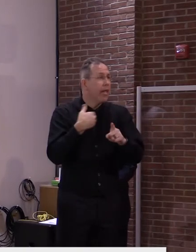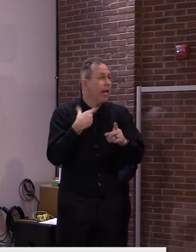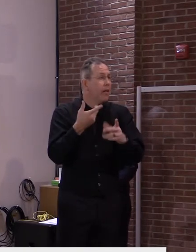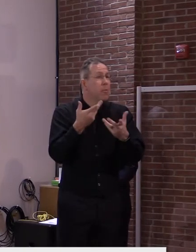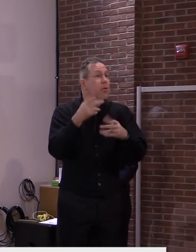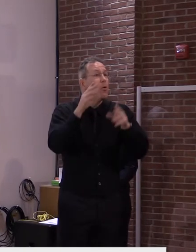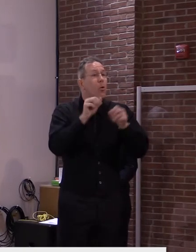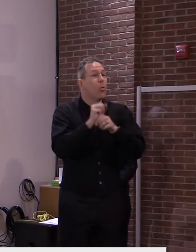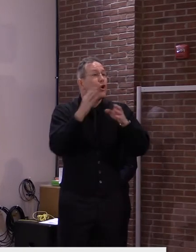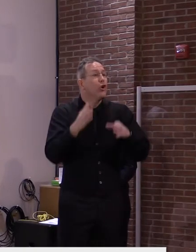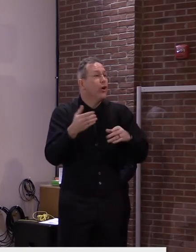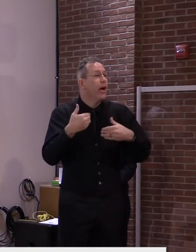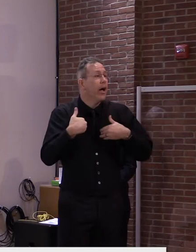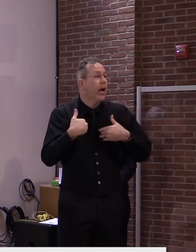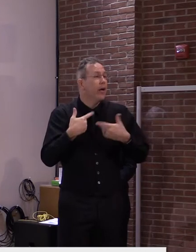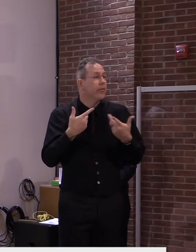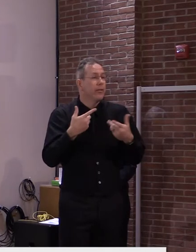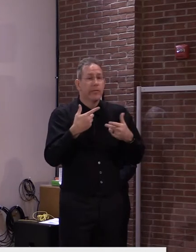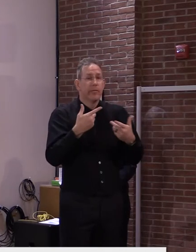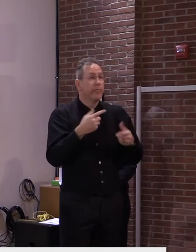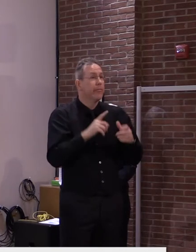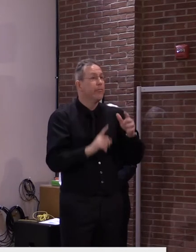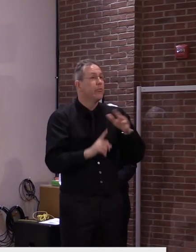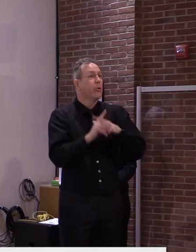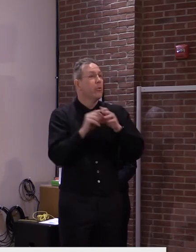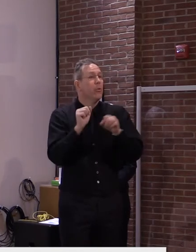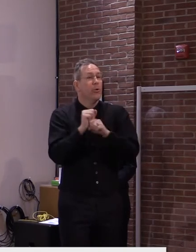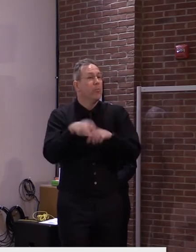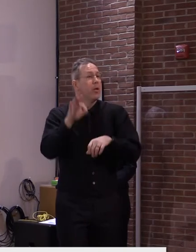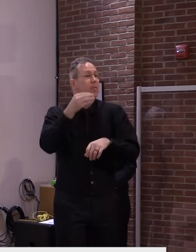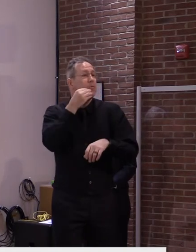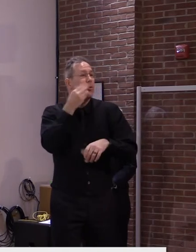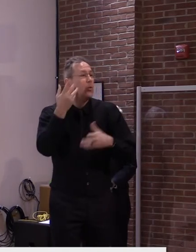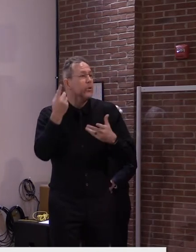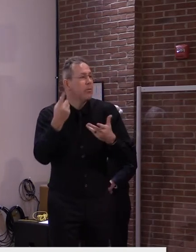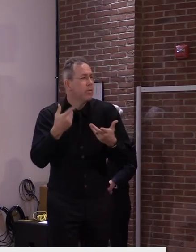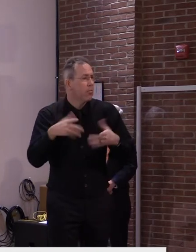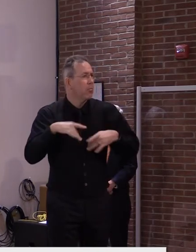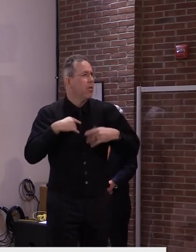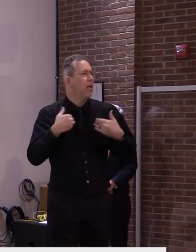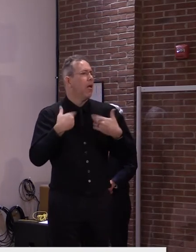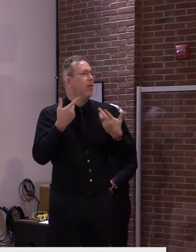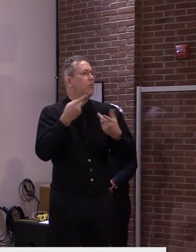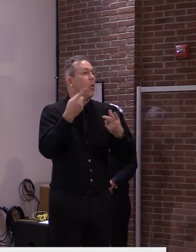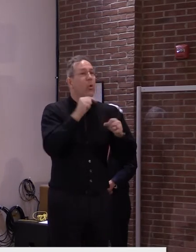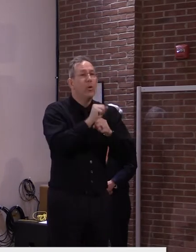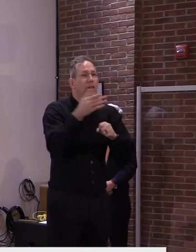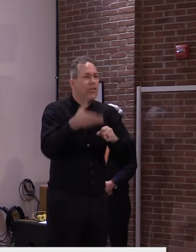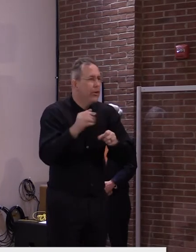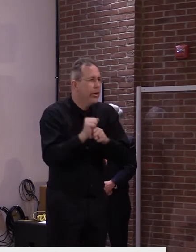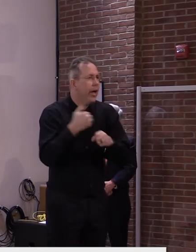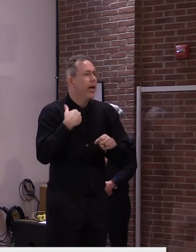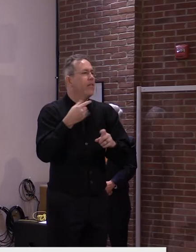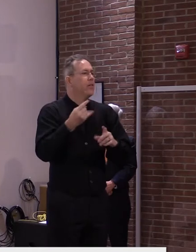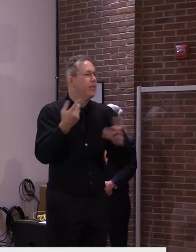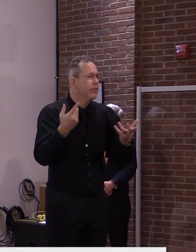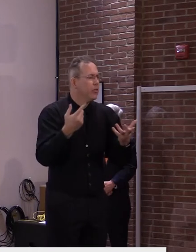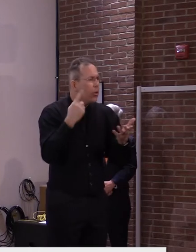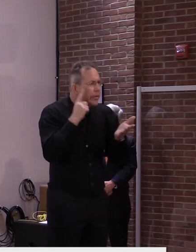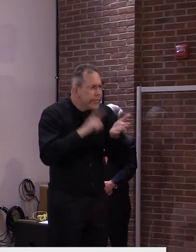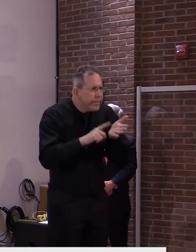positive. And we want to make sure that no one in their work site is a close contact, et cetera. But whether